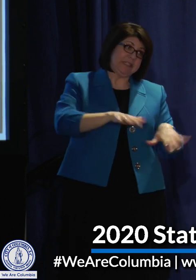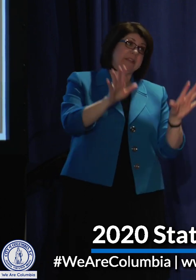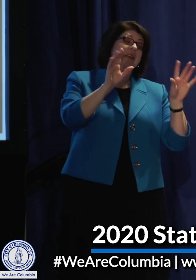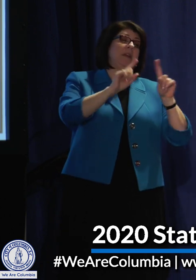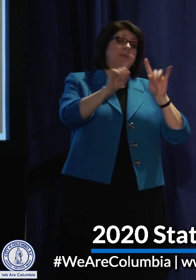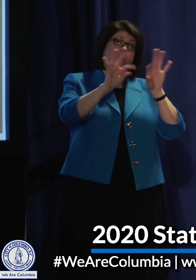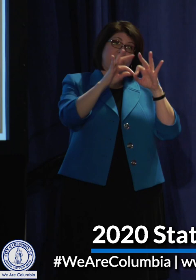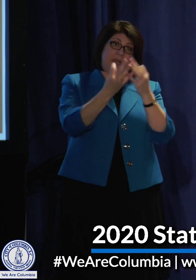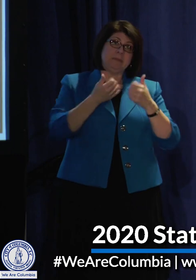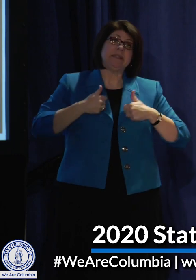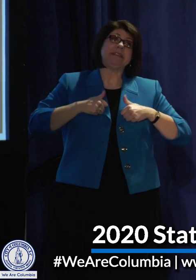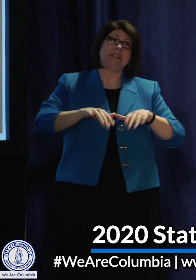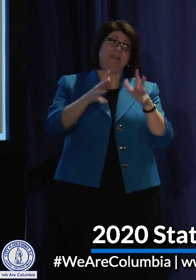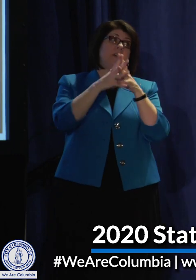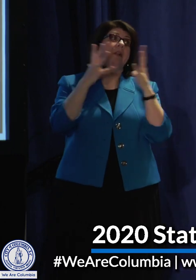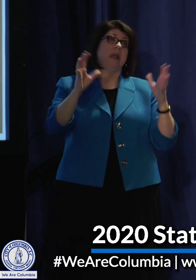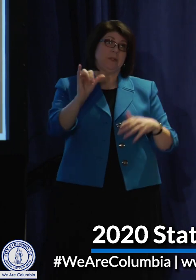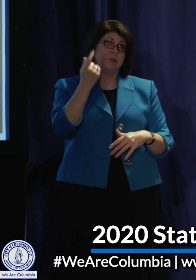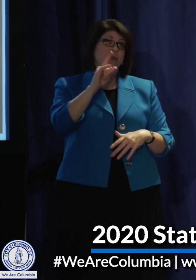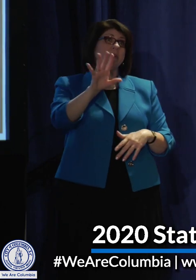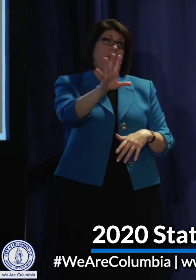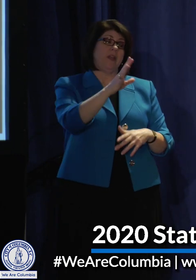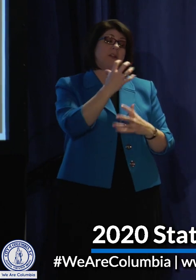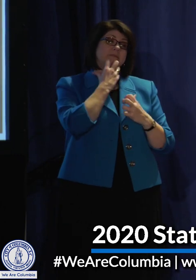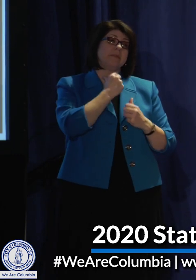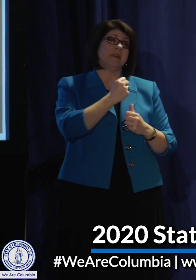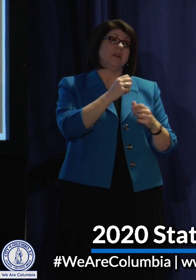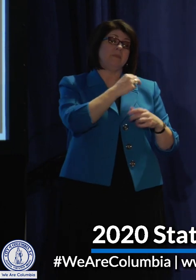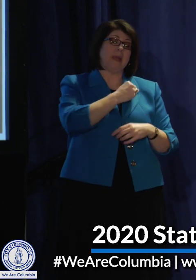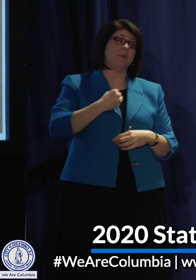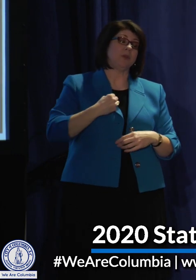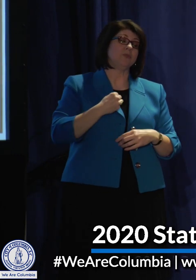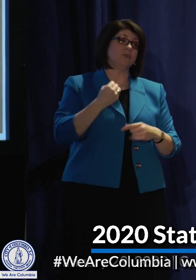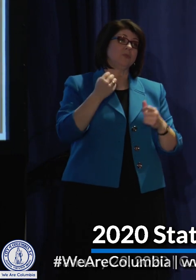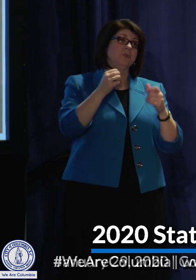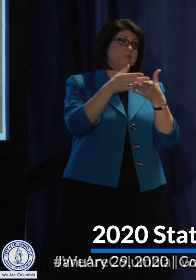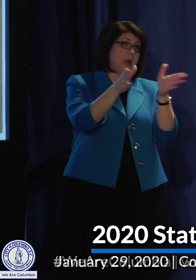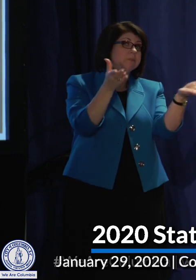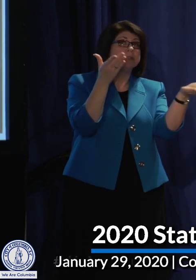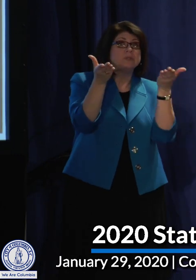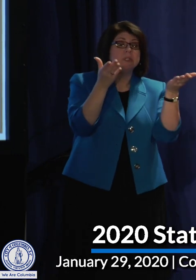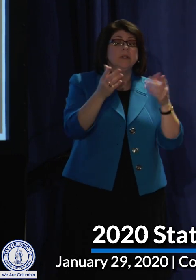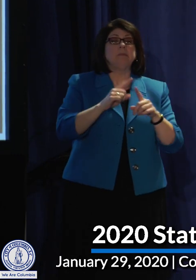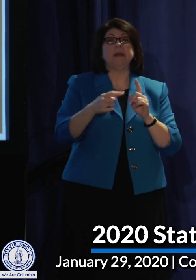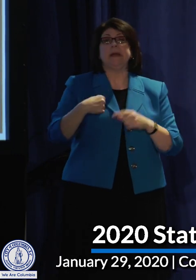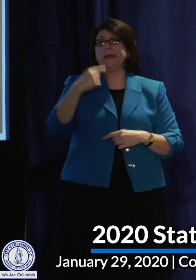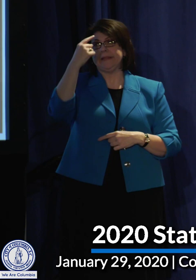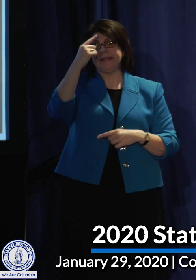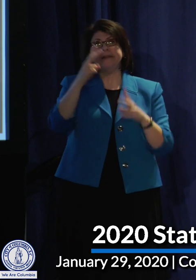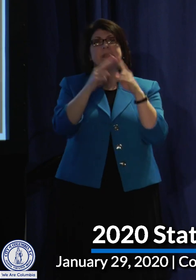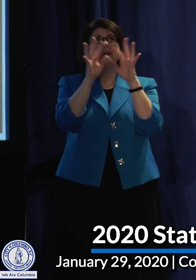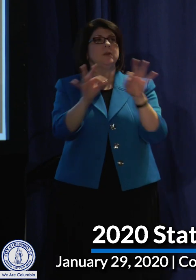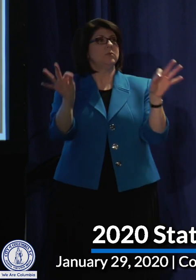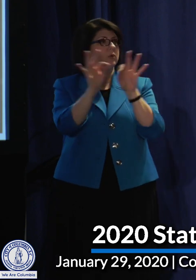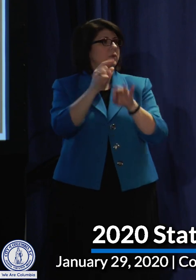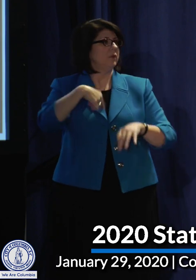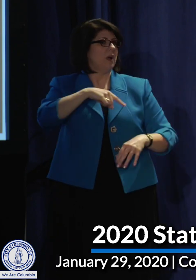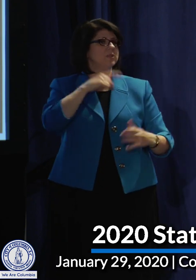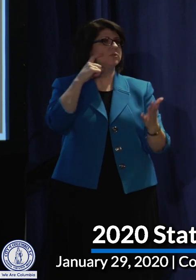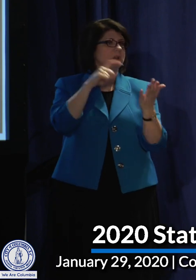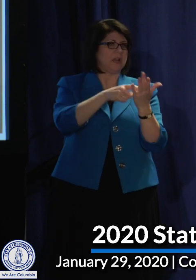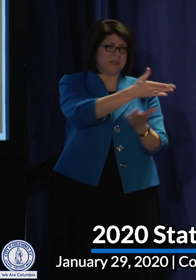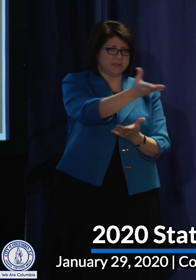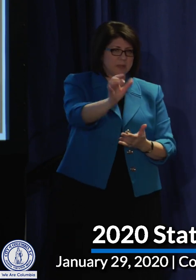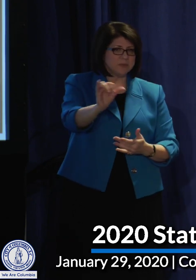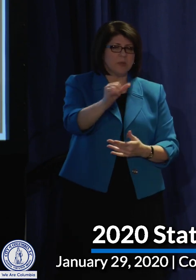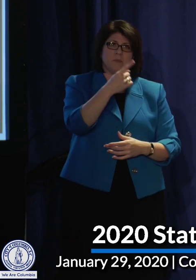those sacrifices too for them to publicly serve. And I think it's important for us to recognize them